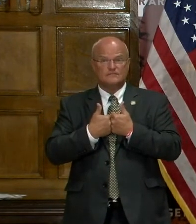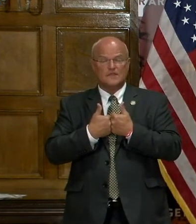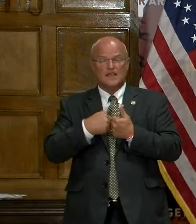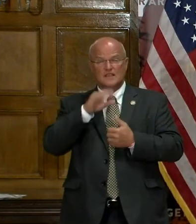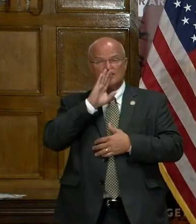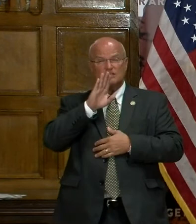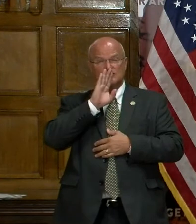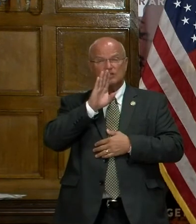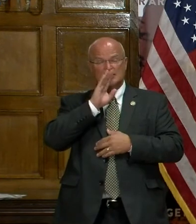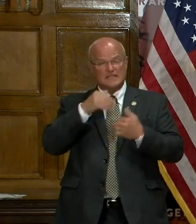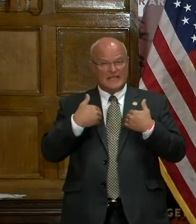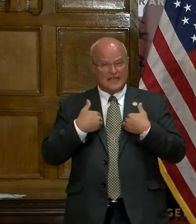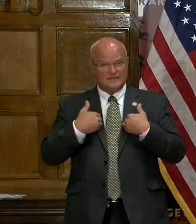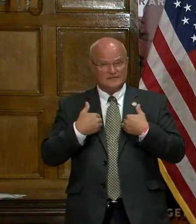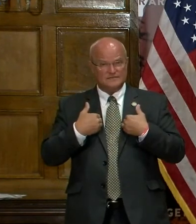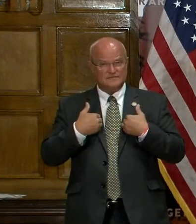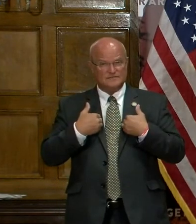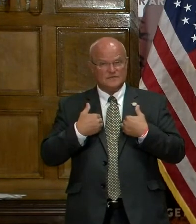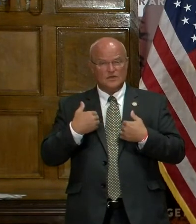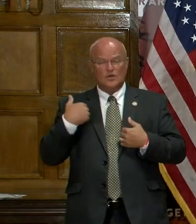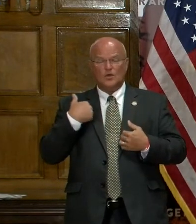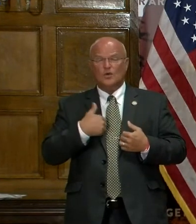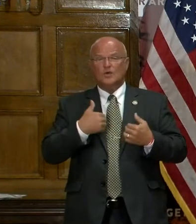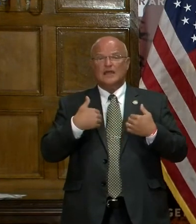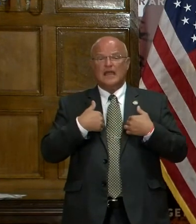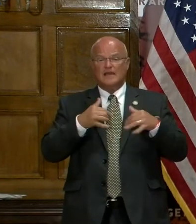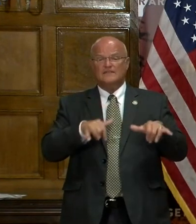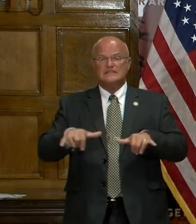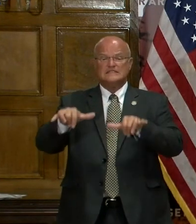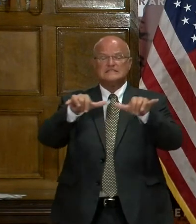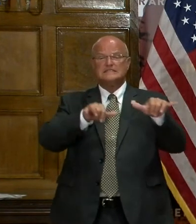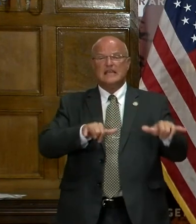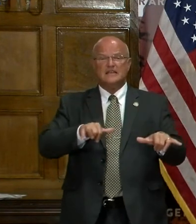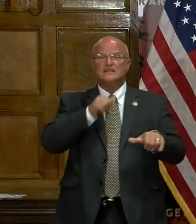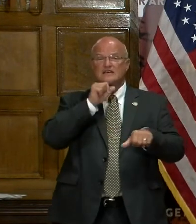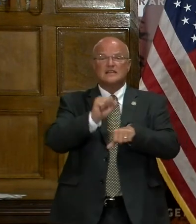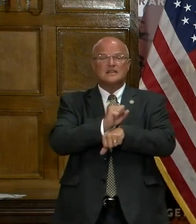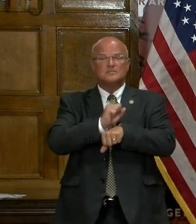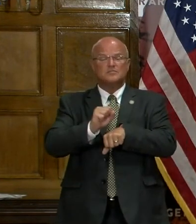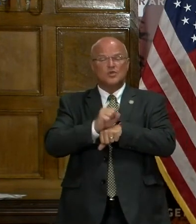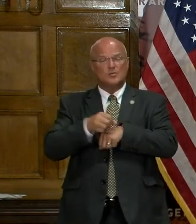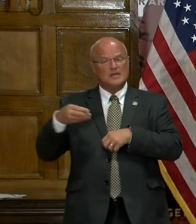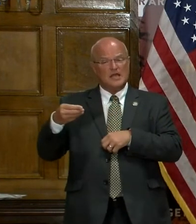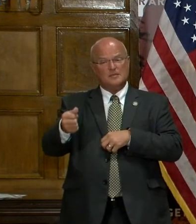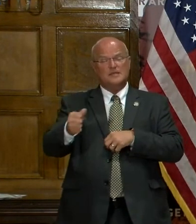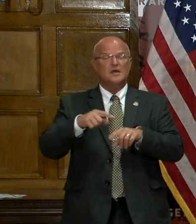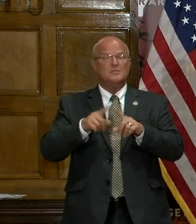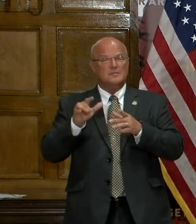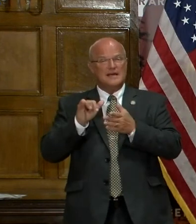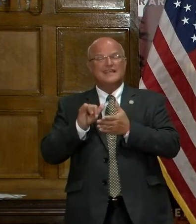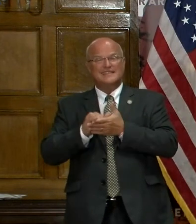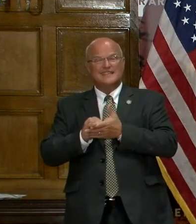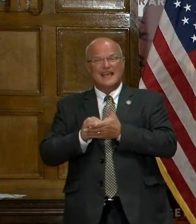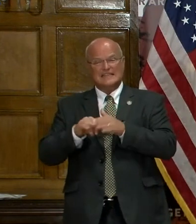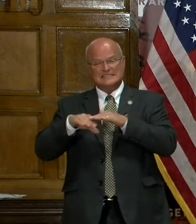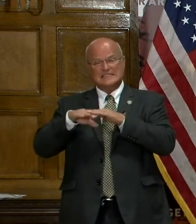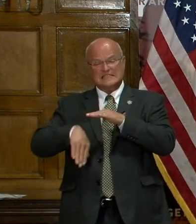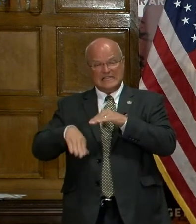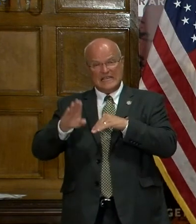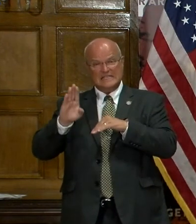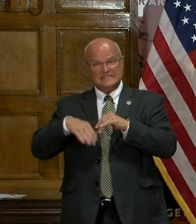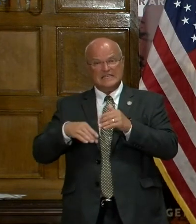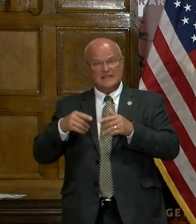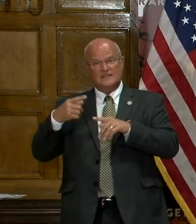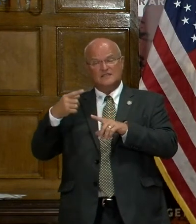the frustration that they have. You know, we have the standard amount of unemployment compensation, but that is less than